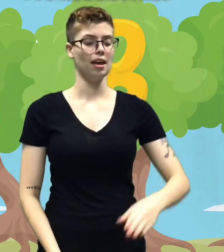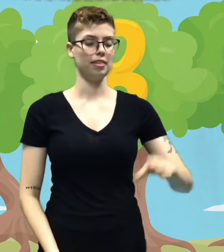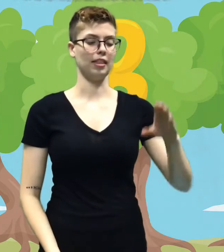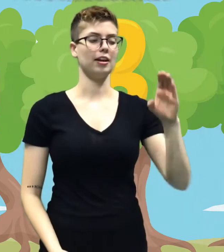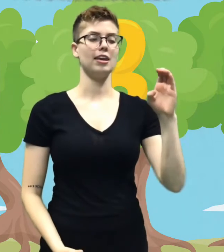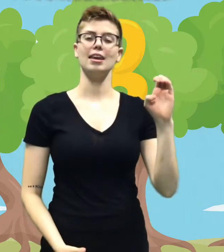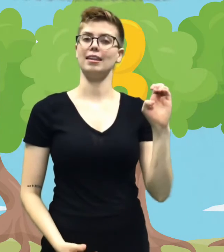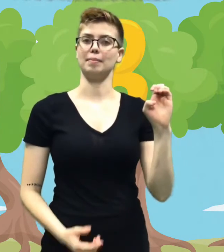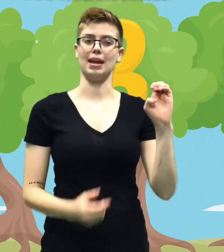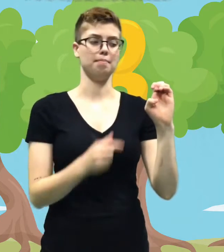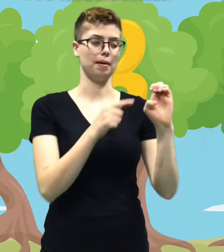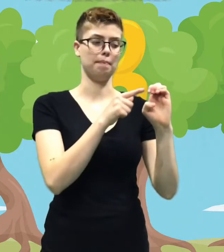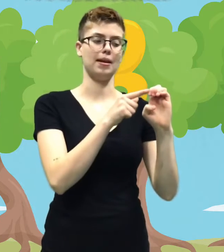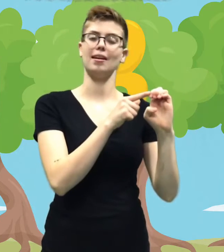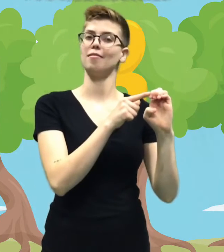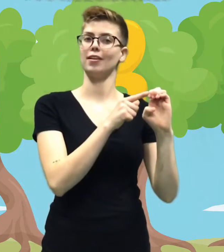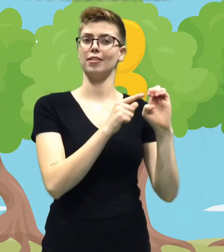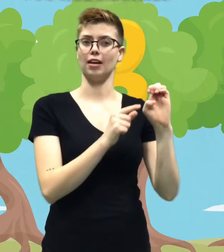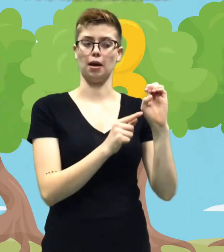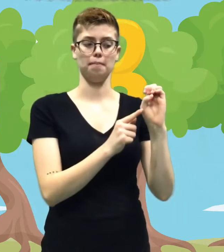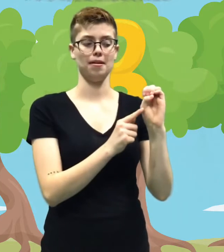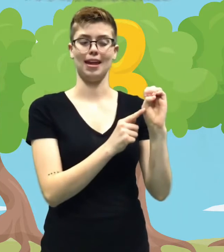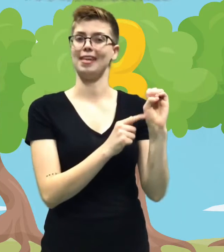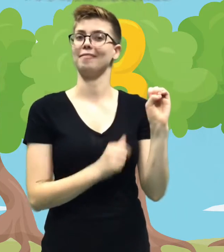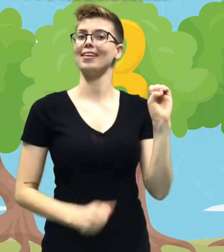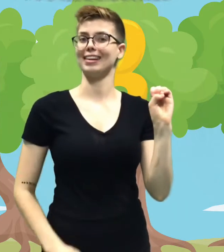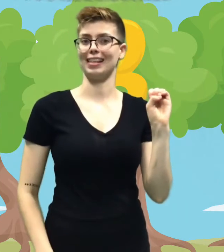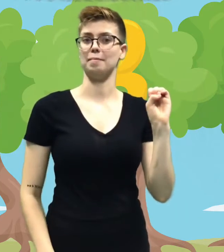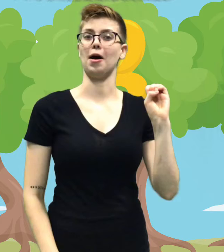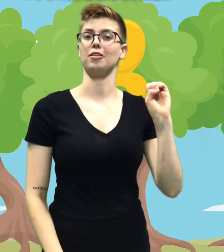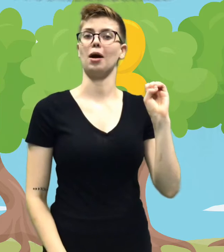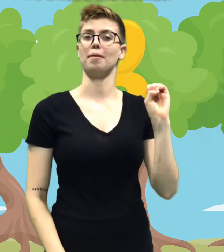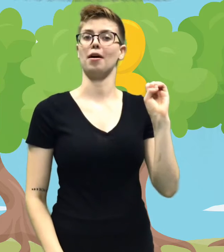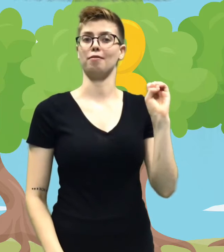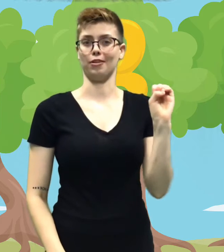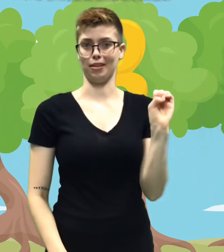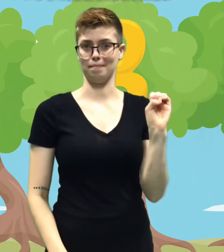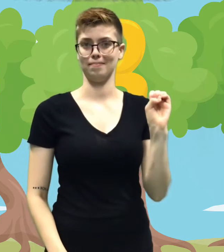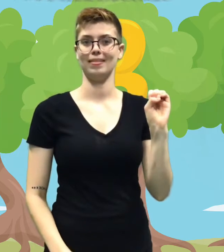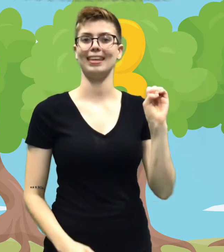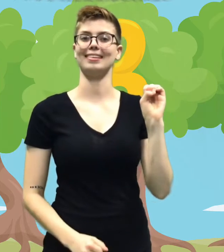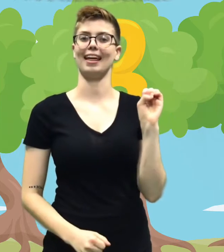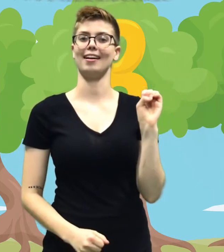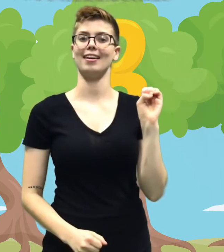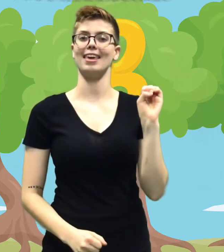The letter E is made by bending your fingers up and then resting them on top of your thumb. That's the letter E.